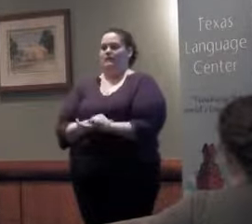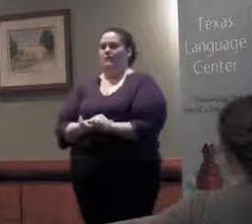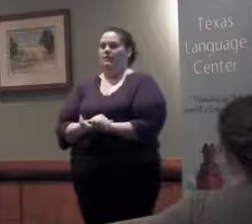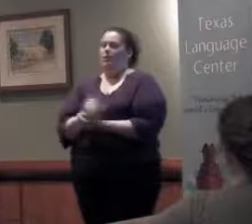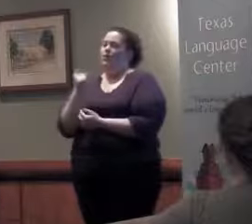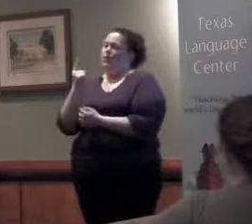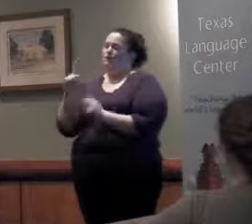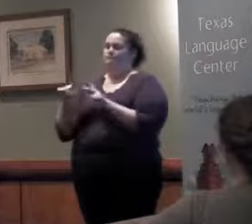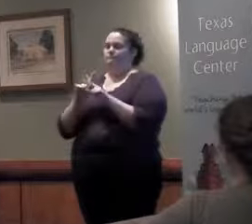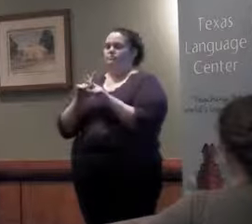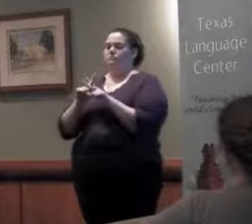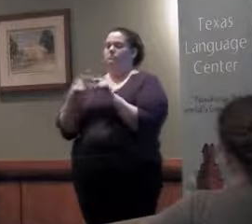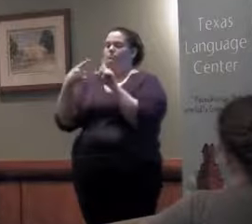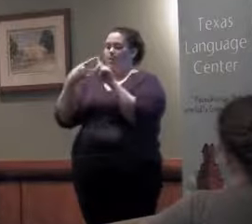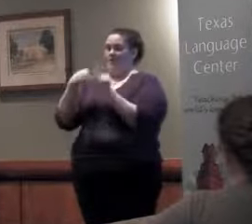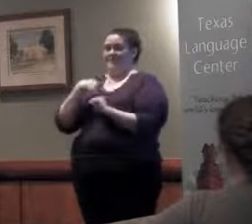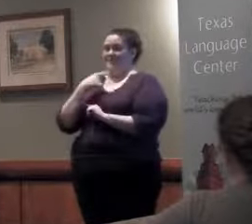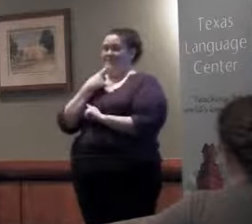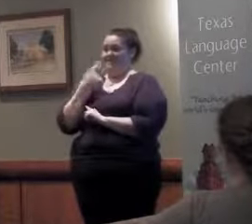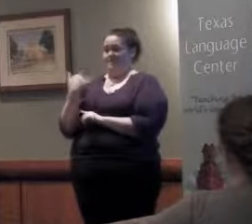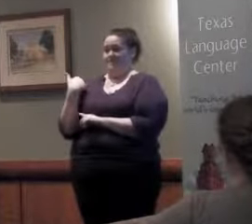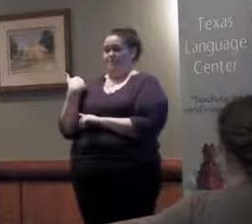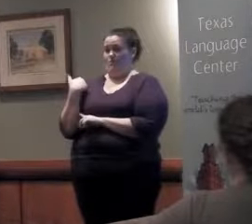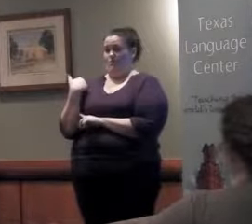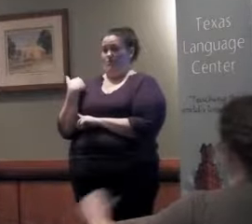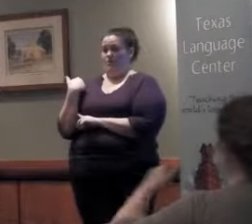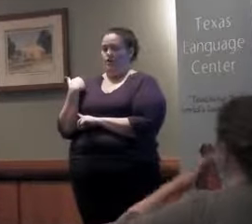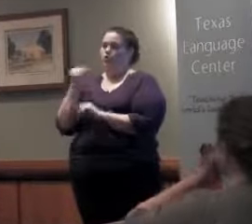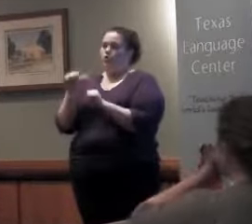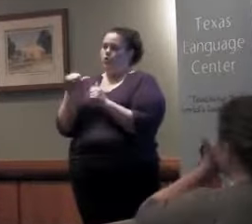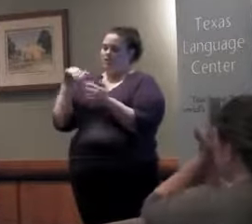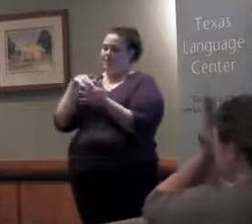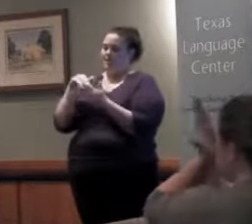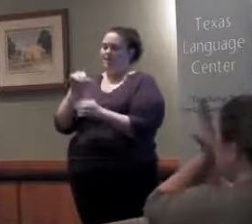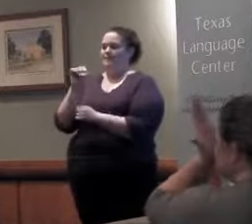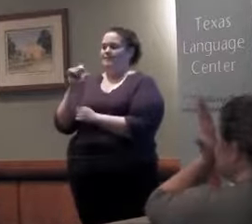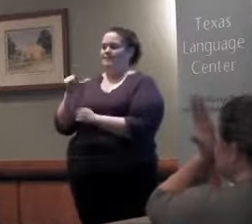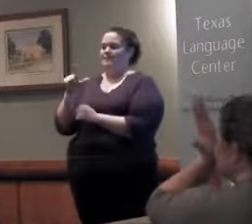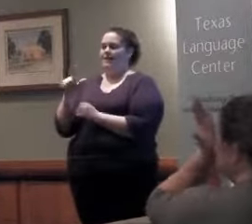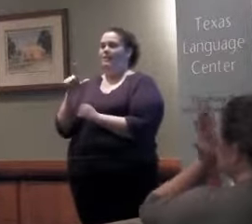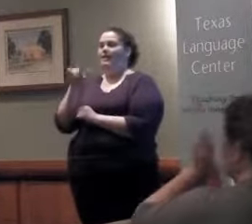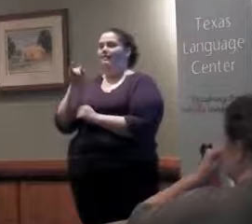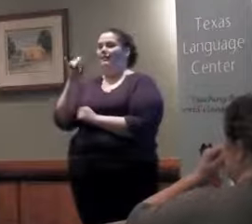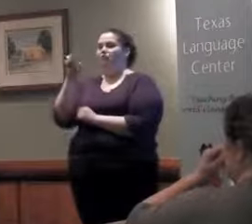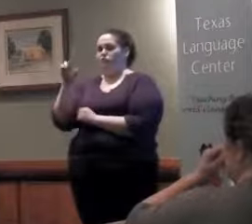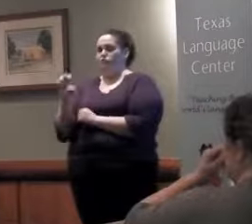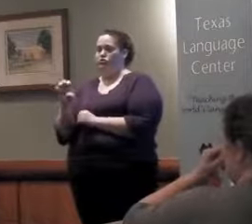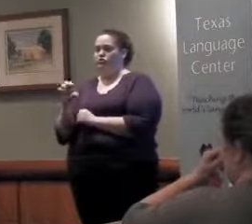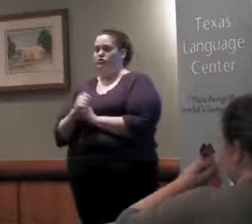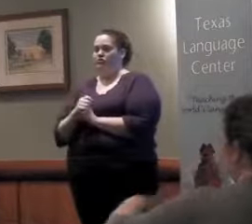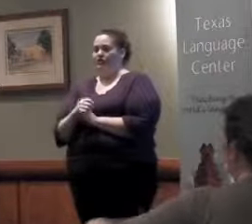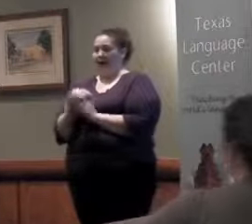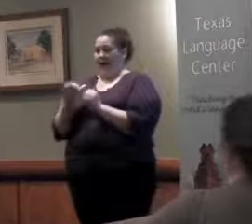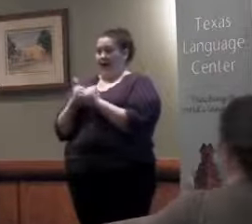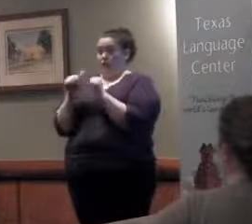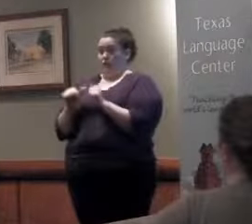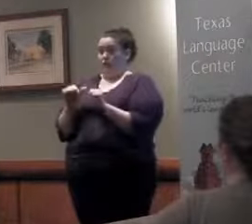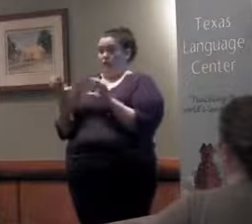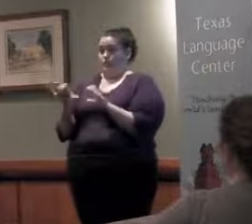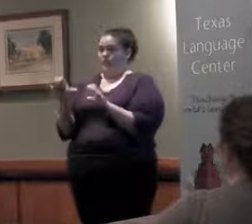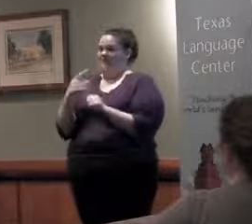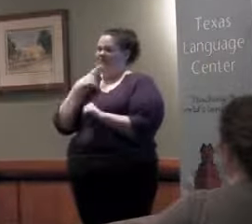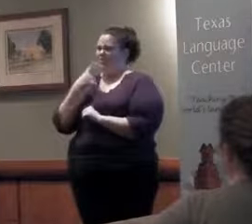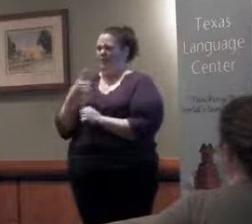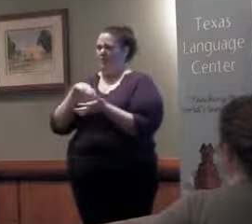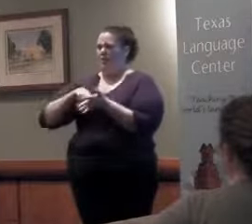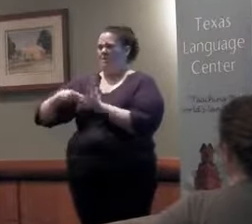that I raised earlier was that you could study ASL literature. And in order for me to say you could study ASL literature, I can tell you